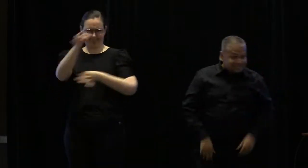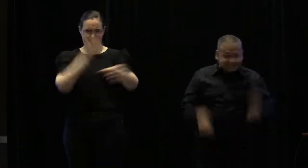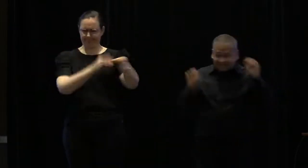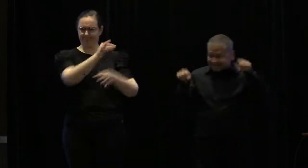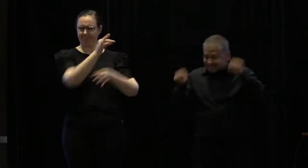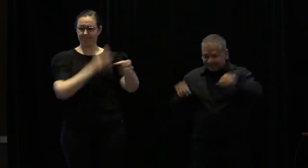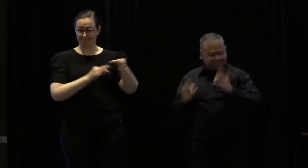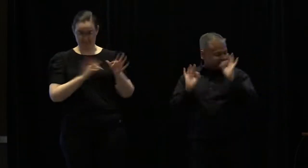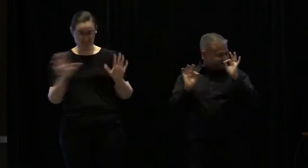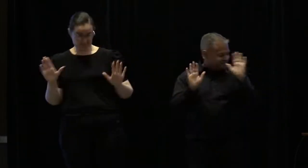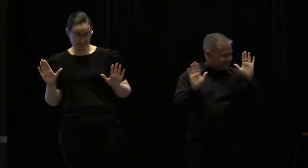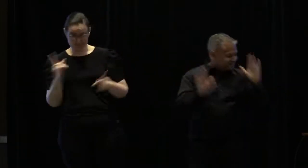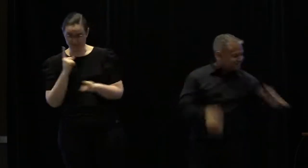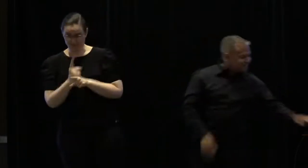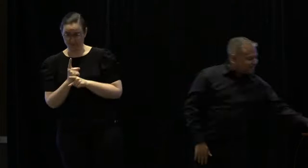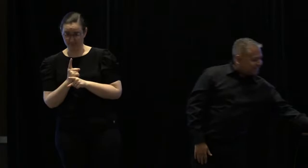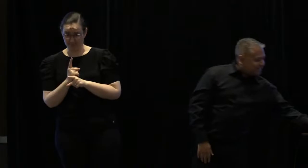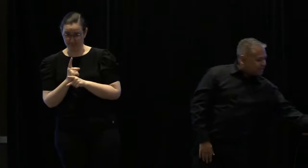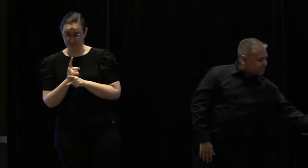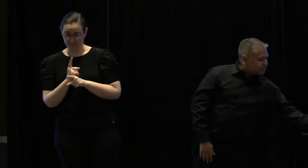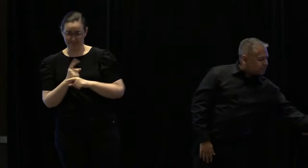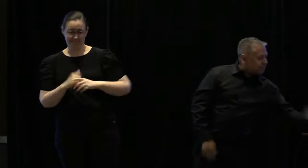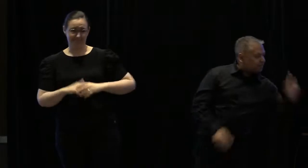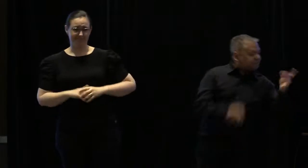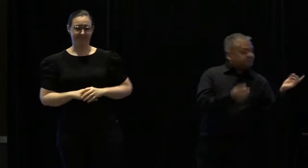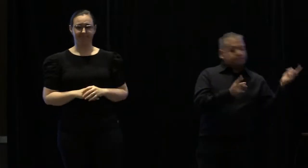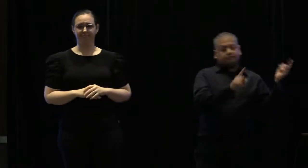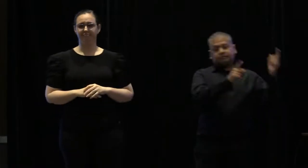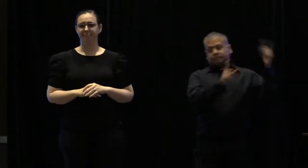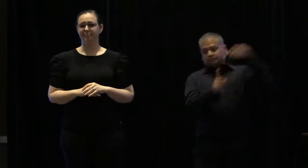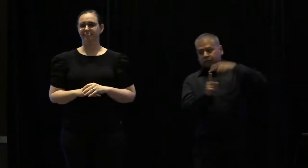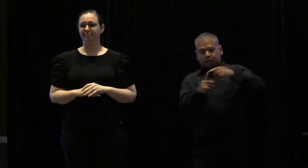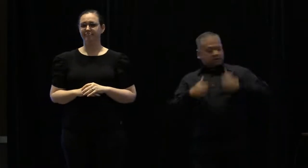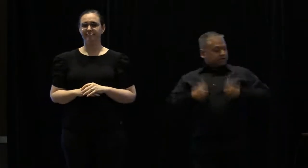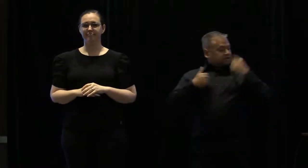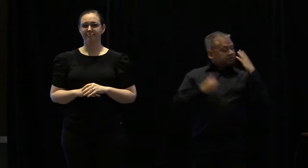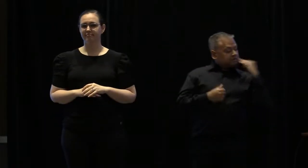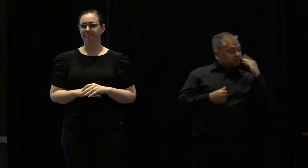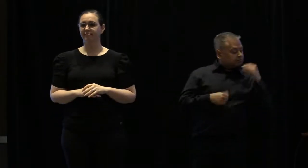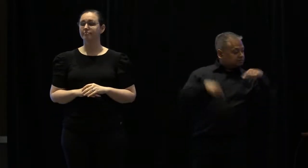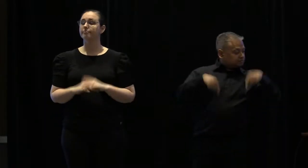right? Everybody has a different experience, and we have to try to relate.